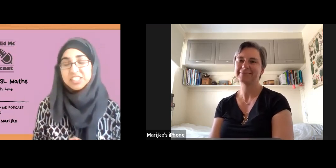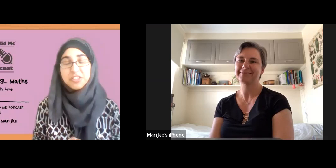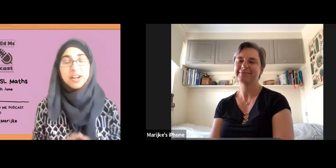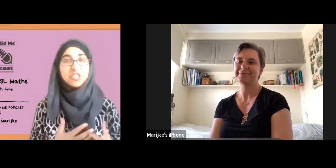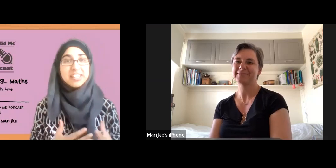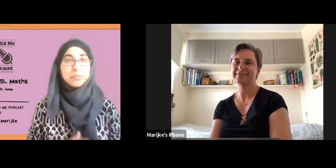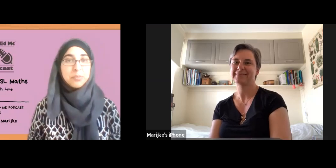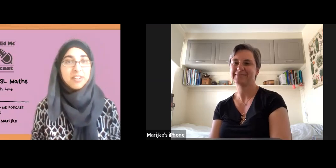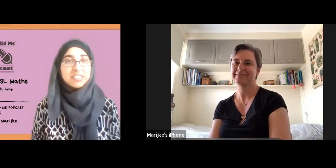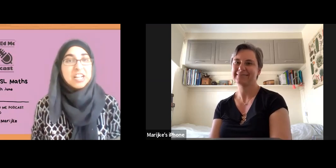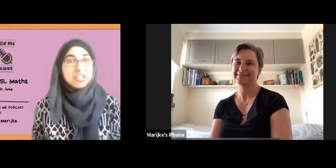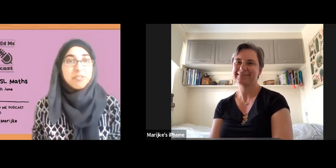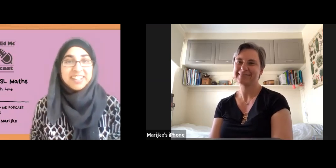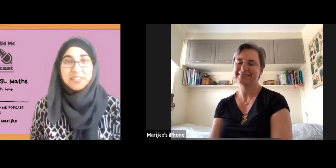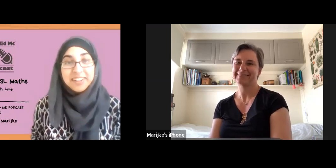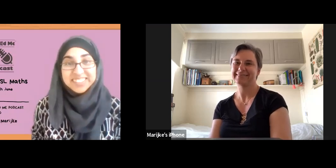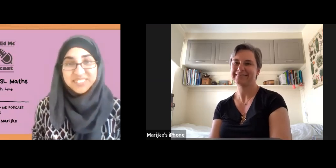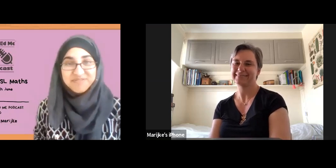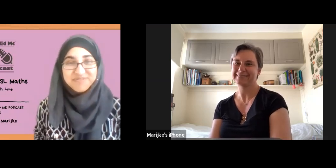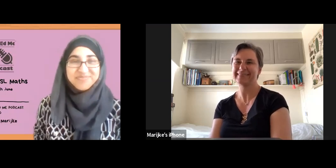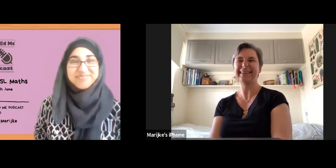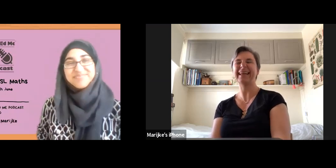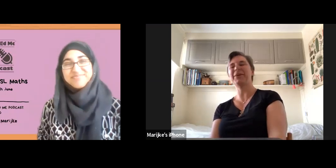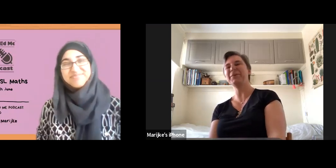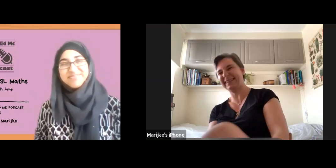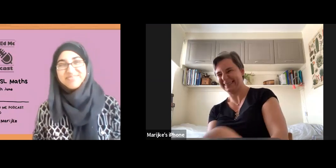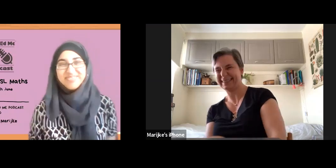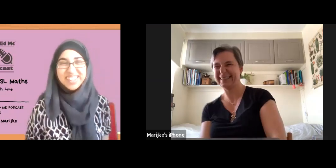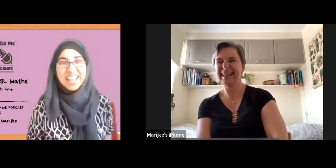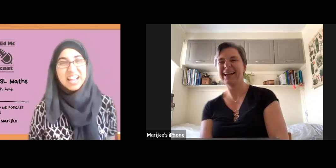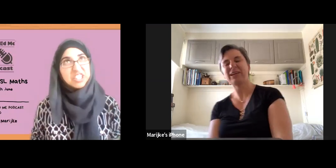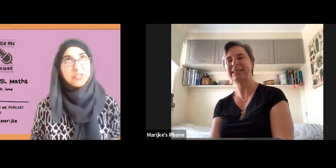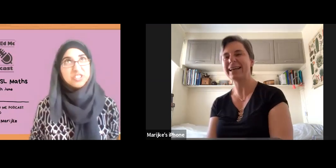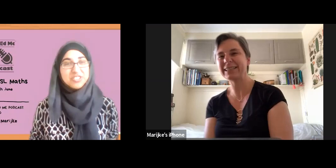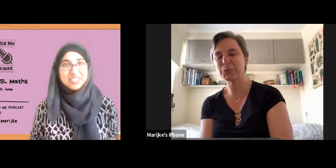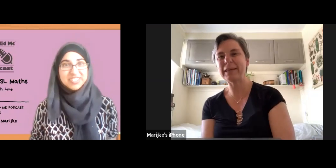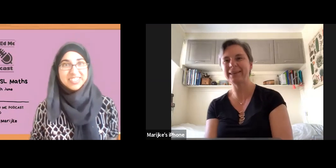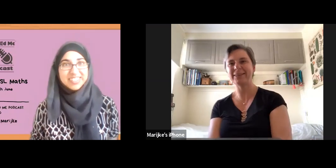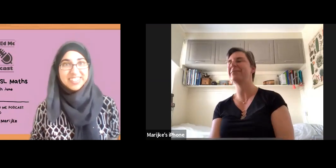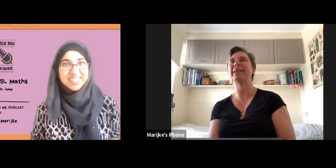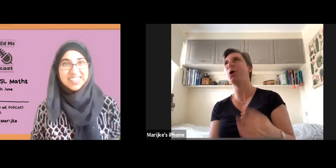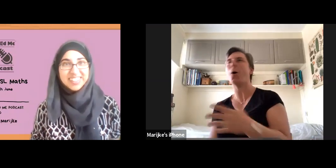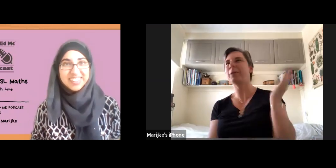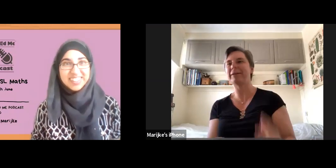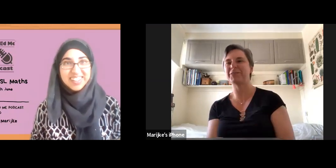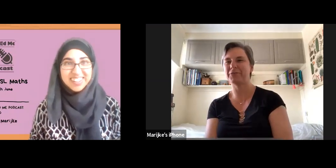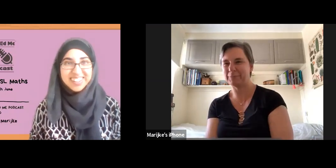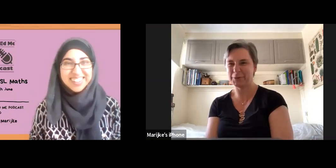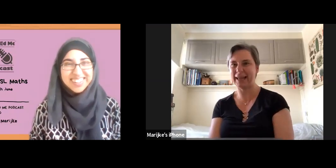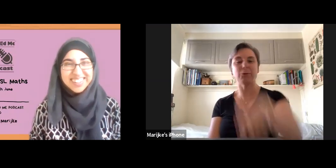thought I'd share this with the world. So Marijke, welcome. Thank you. Very excited to be here and to tell you all about the stuff I'm doing. How long have